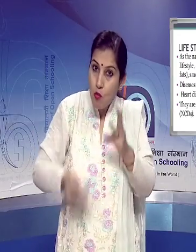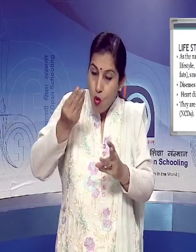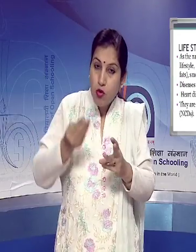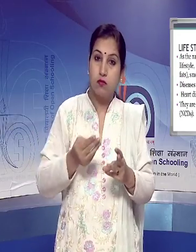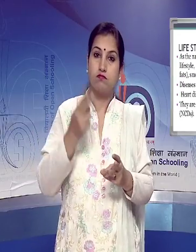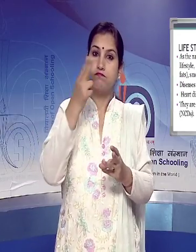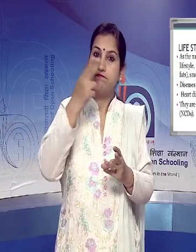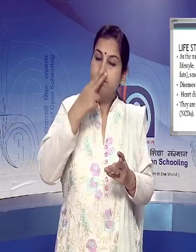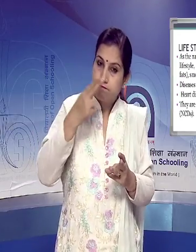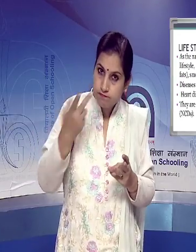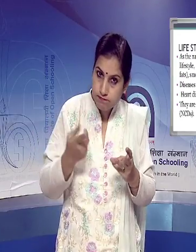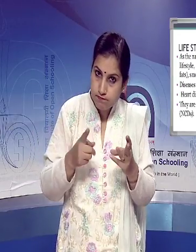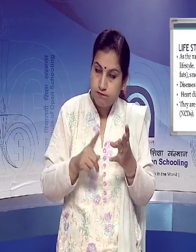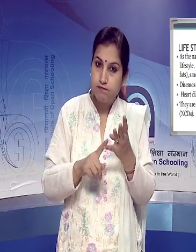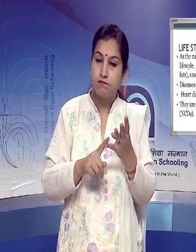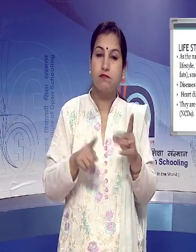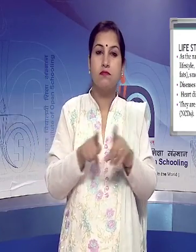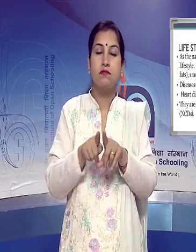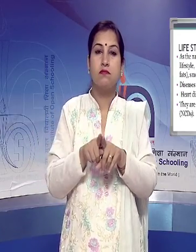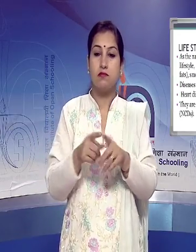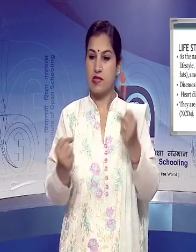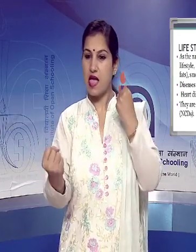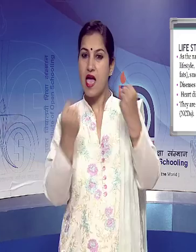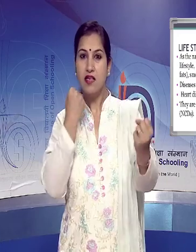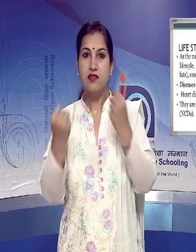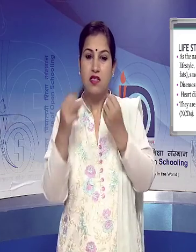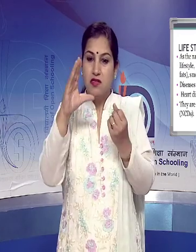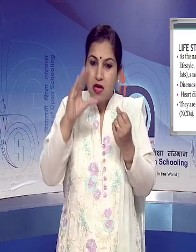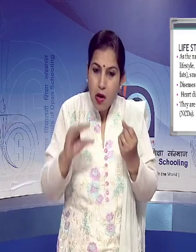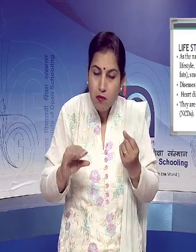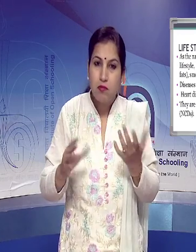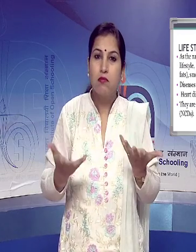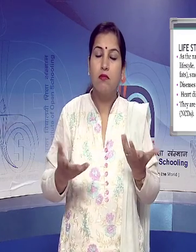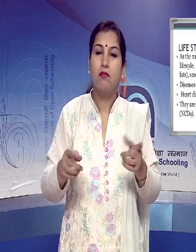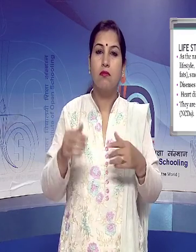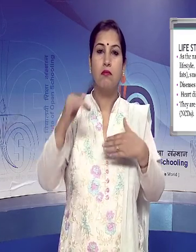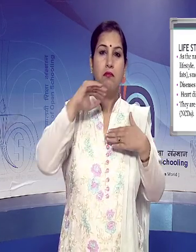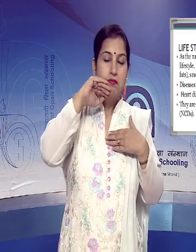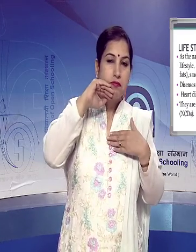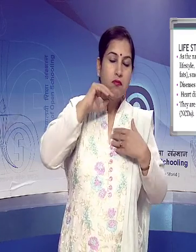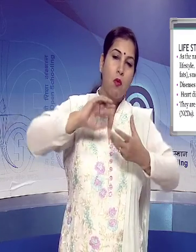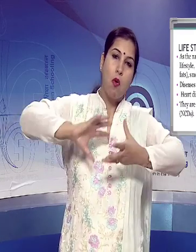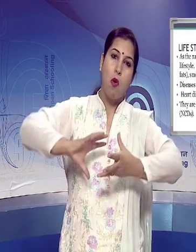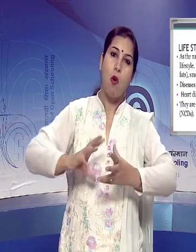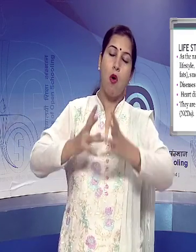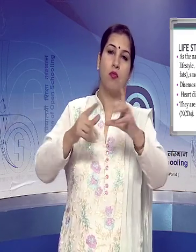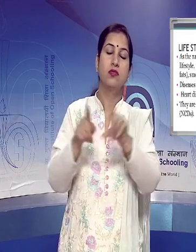smoking, and lack of exercise, diseases like diabetes,